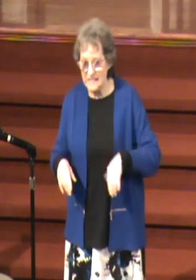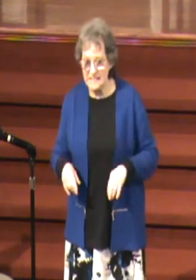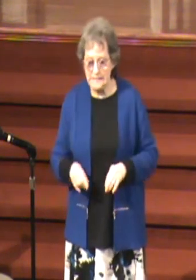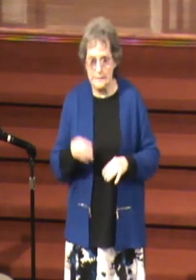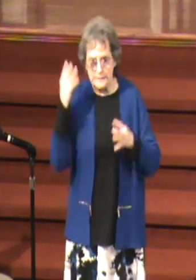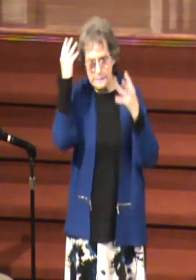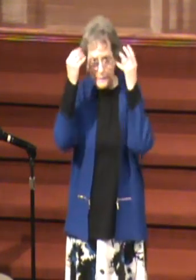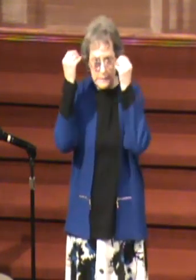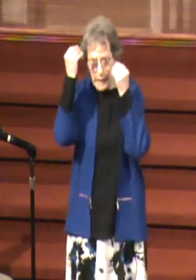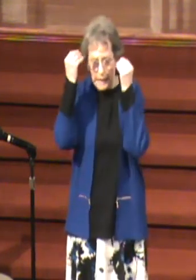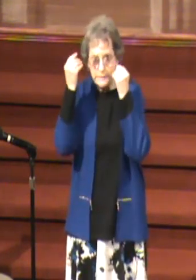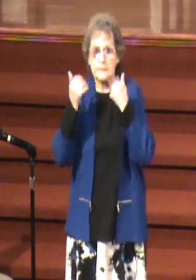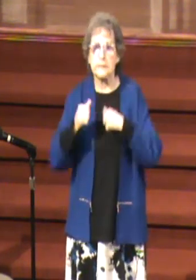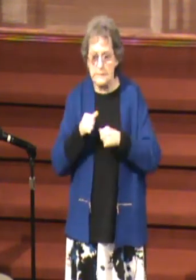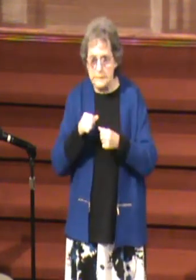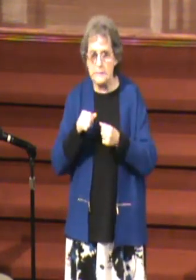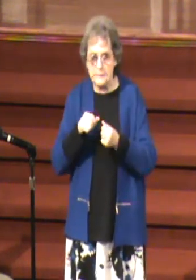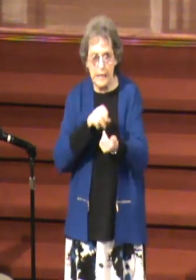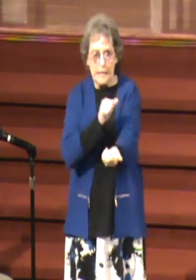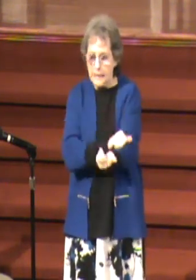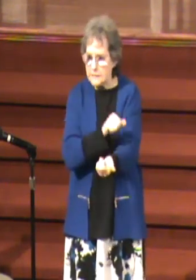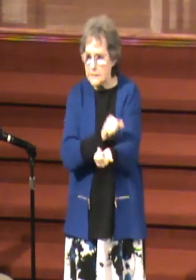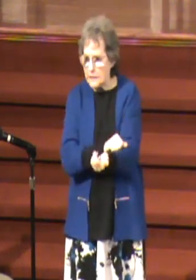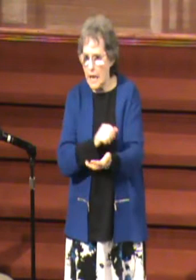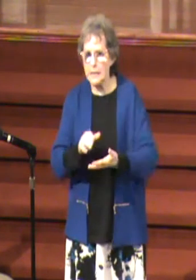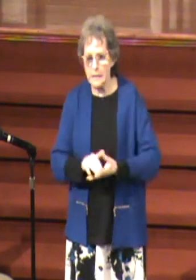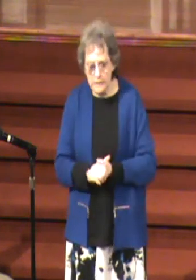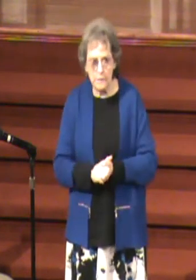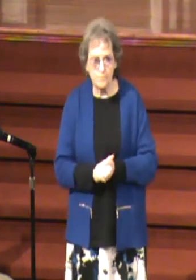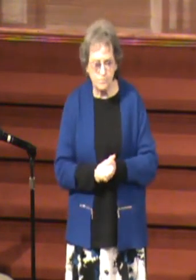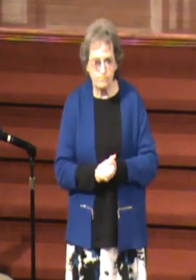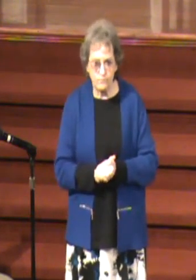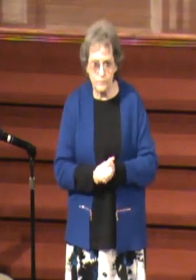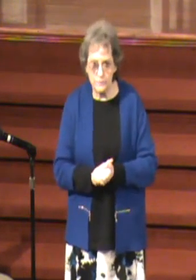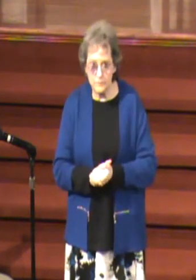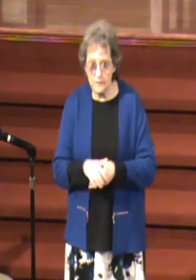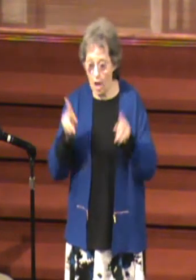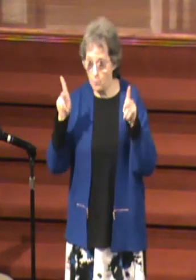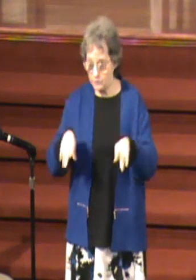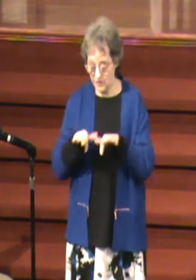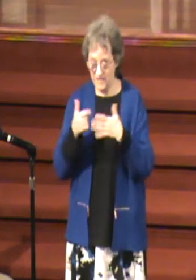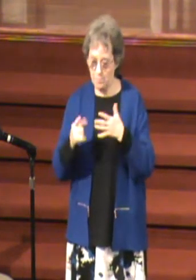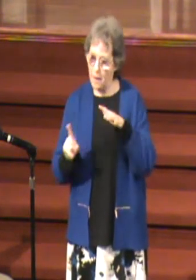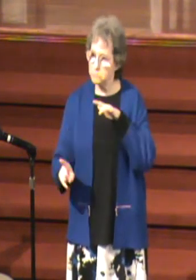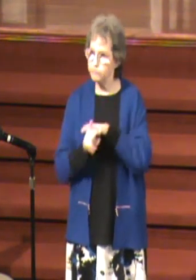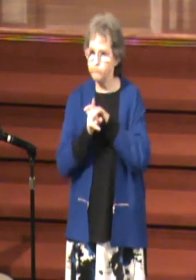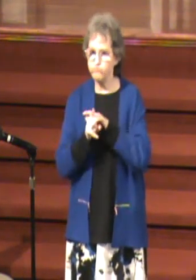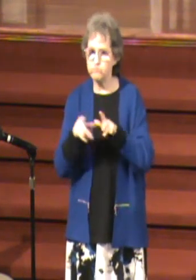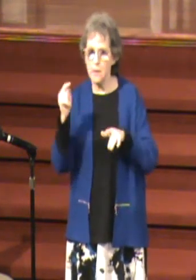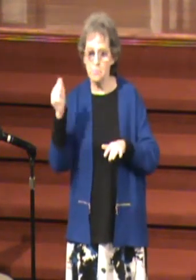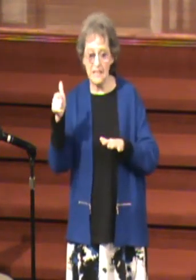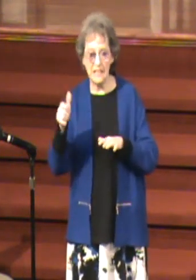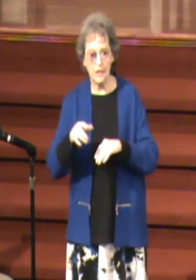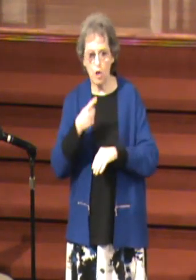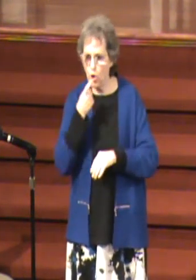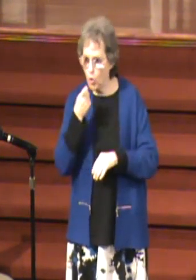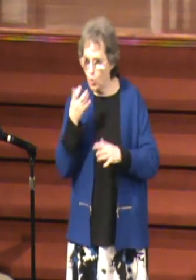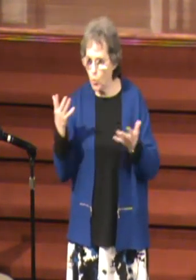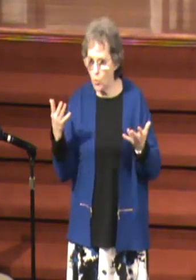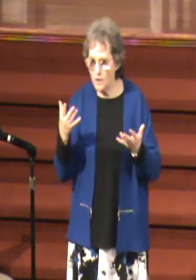about Antionette, and a person in the Bible came to my mind immediately. It was a man by the name of